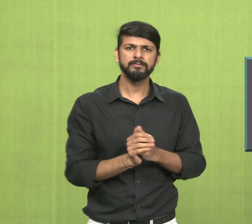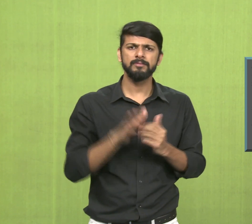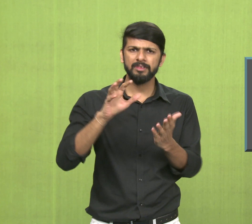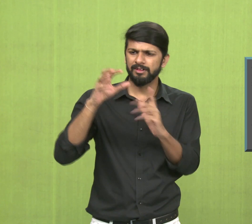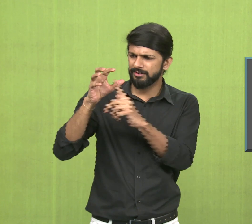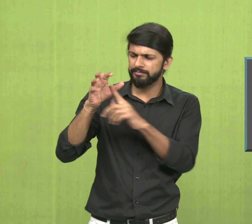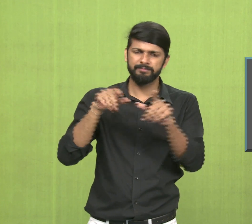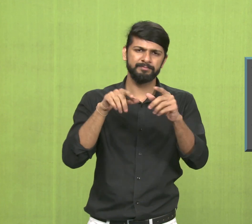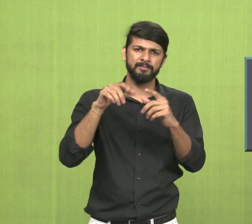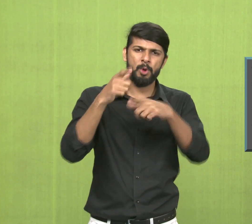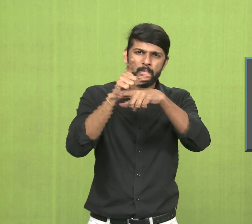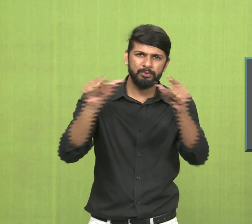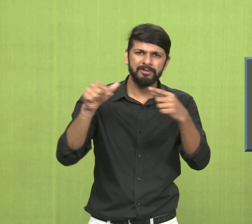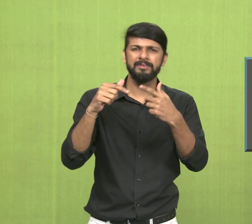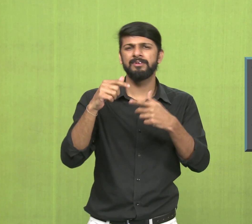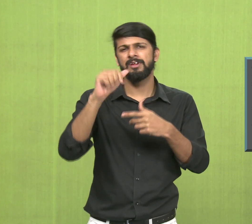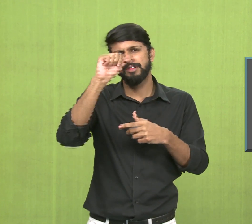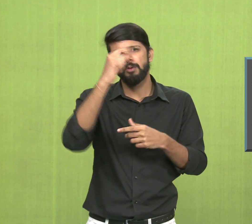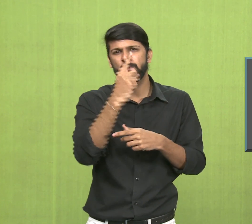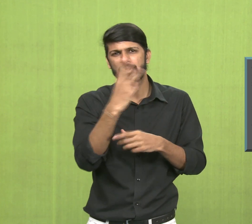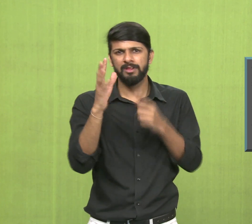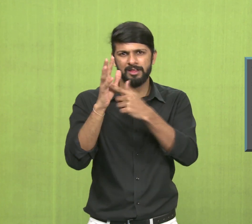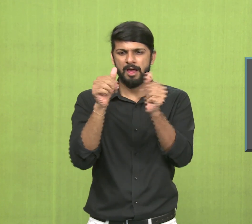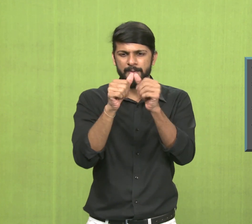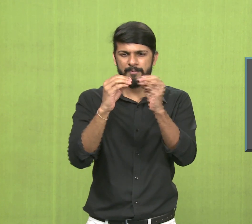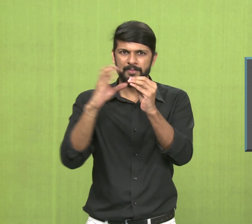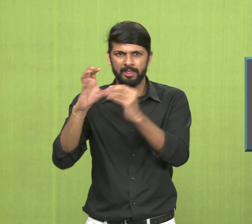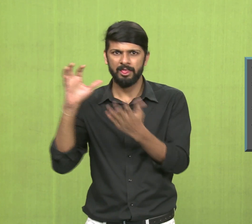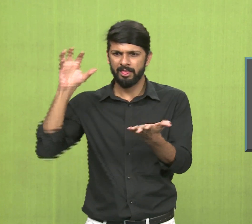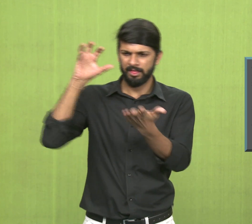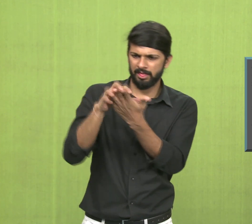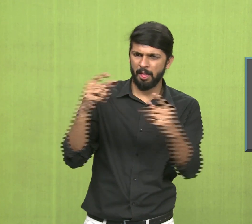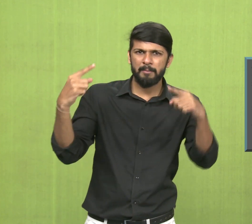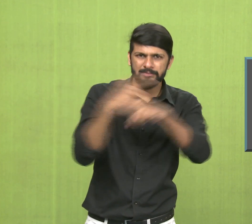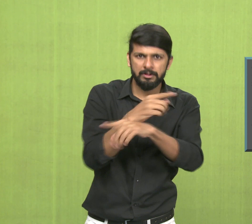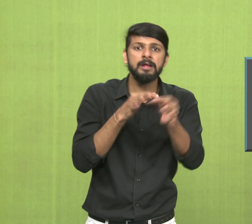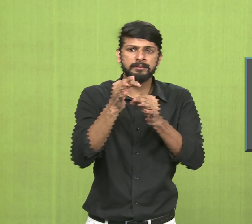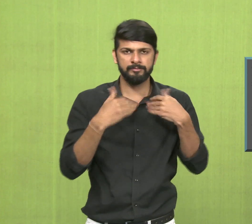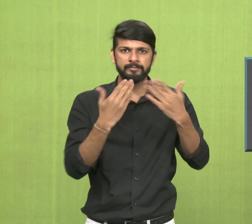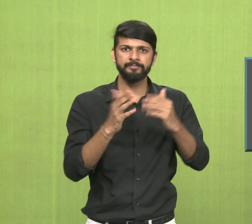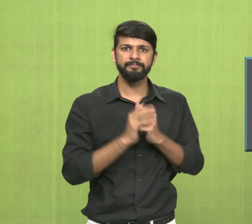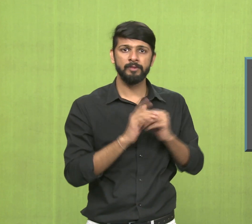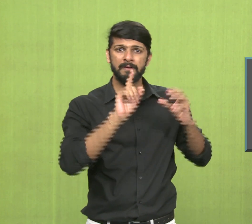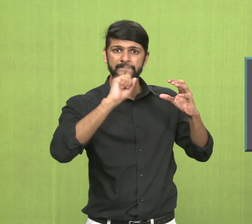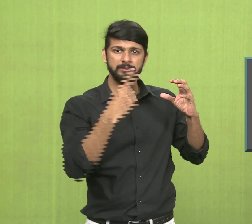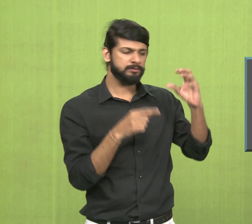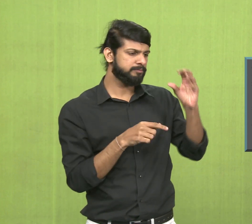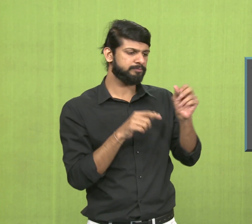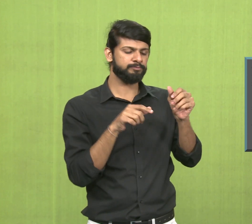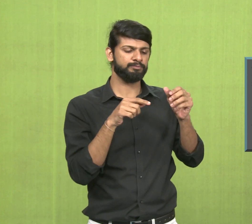printed. Answer number 4. The reverse. So, the mirror image or the reverse must